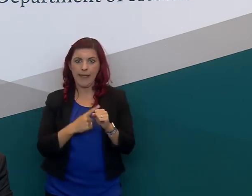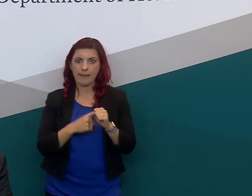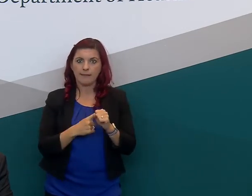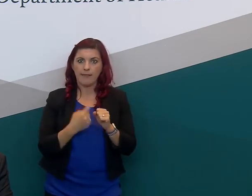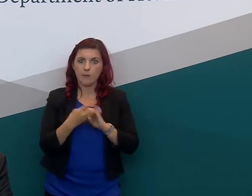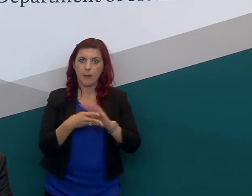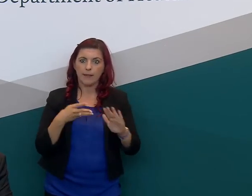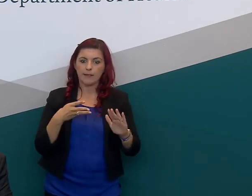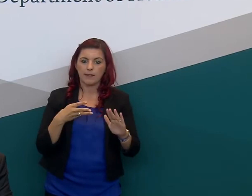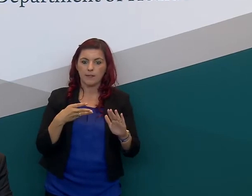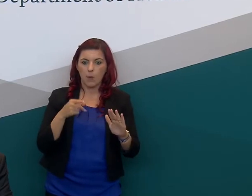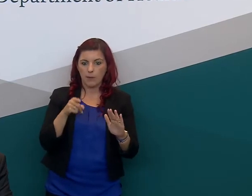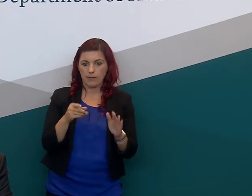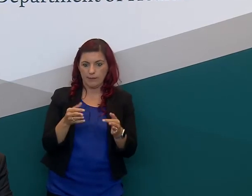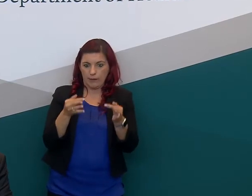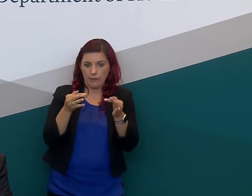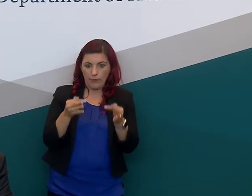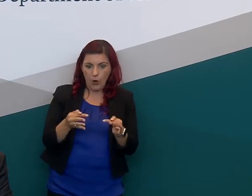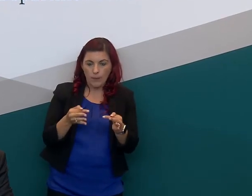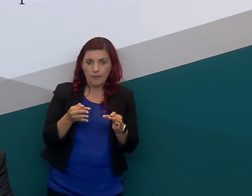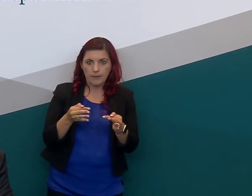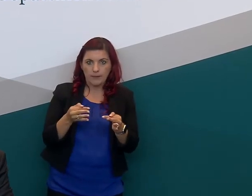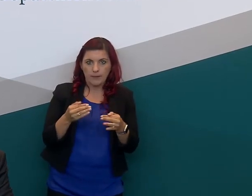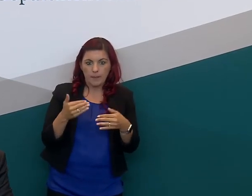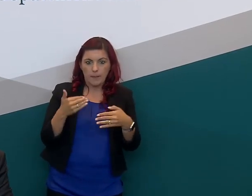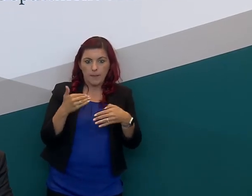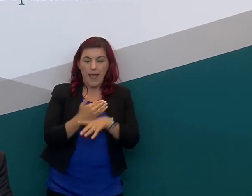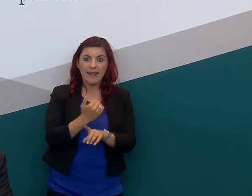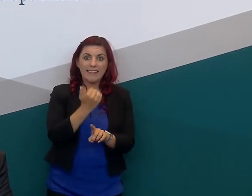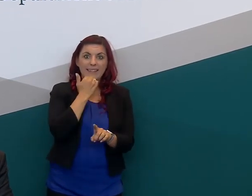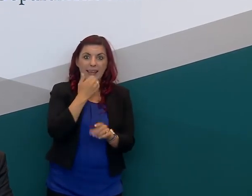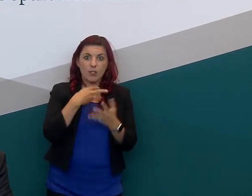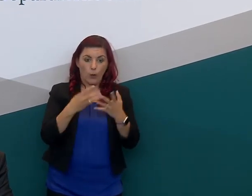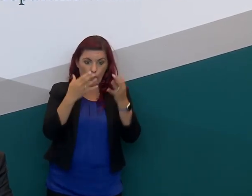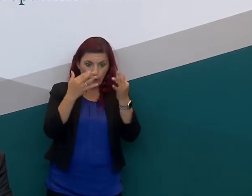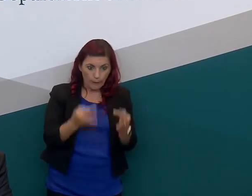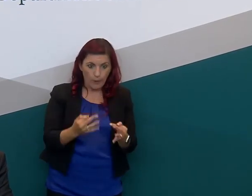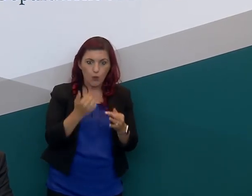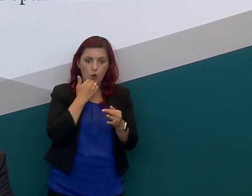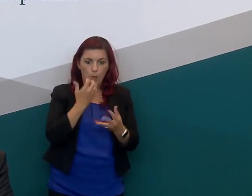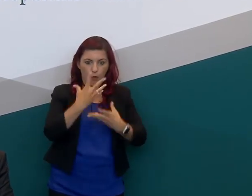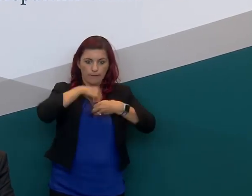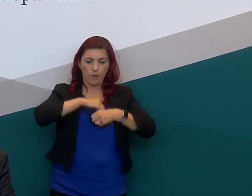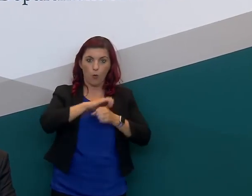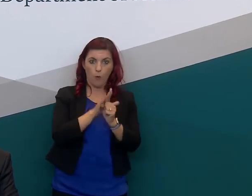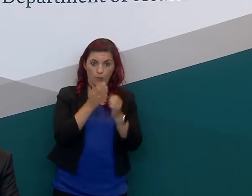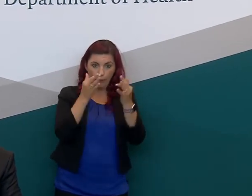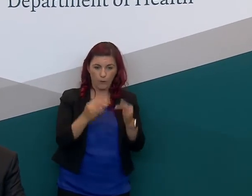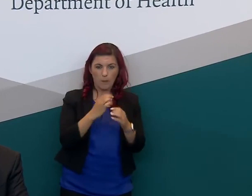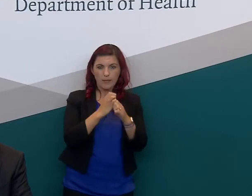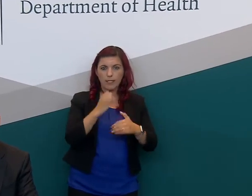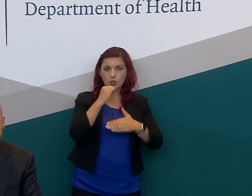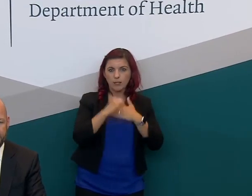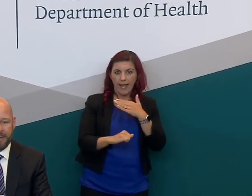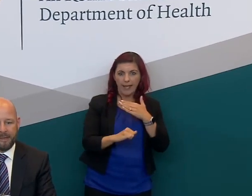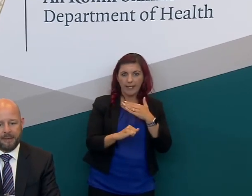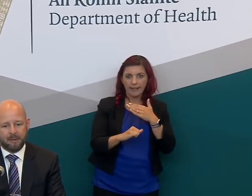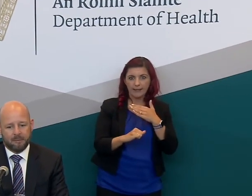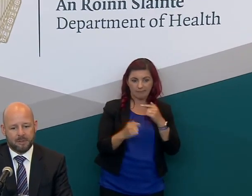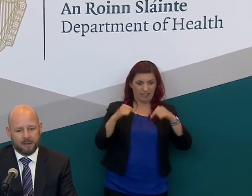is confirmed cases by day of confirmation, in other words, the number of cases that were confirmed each day at this